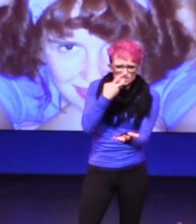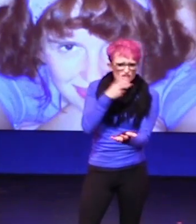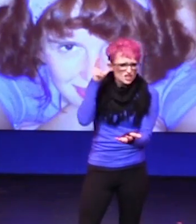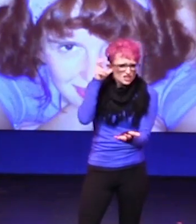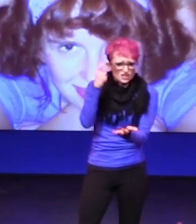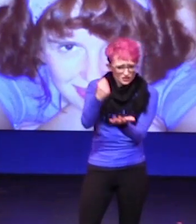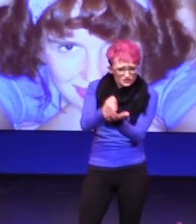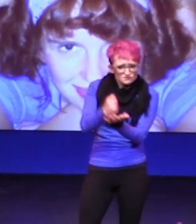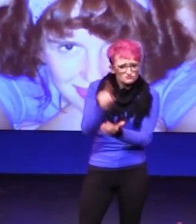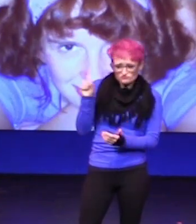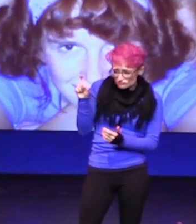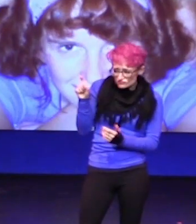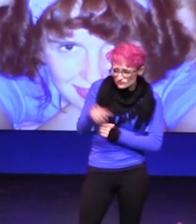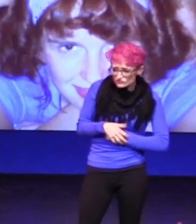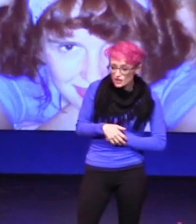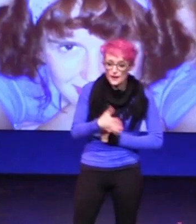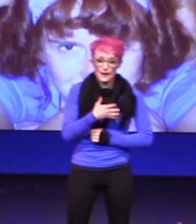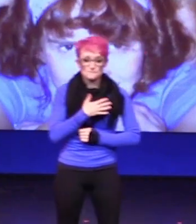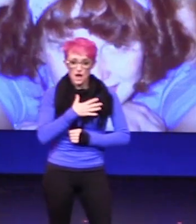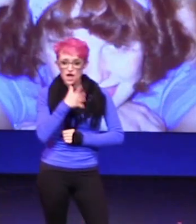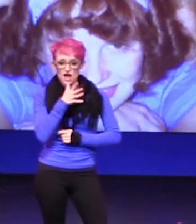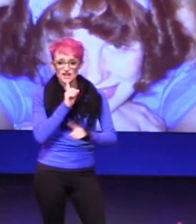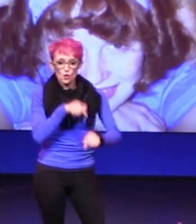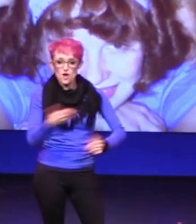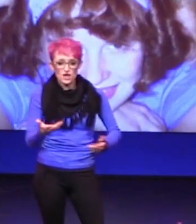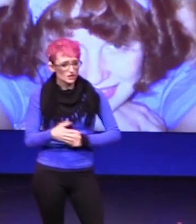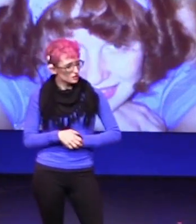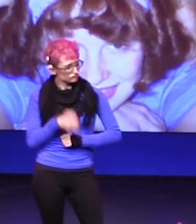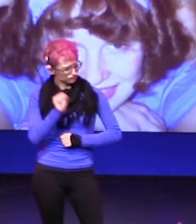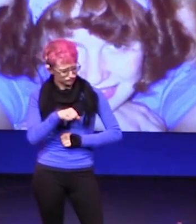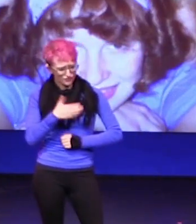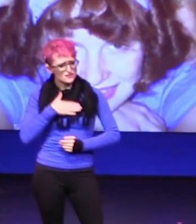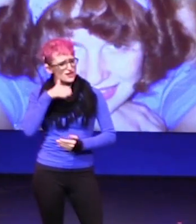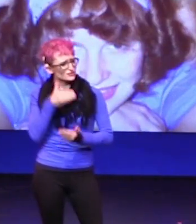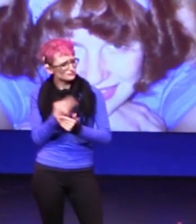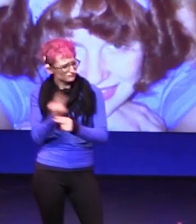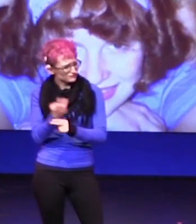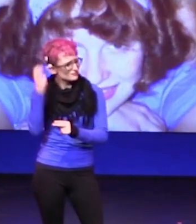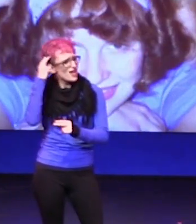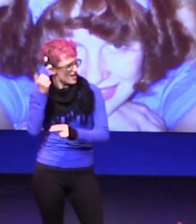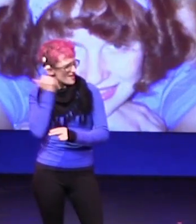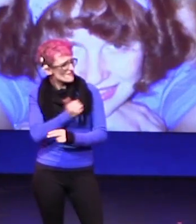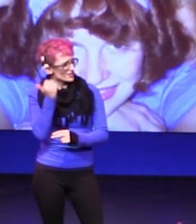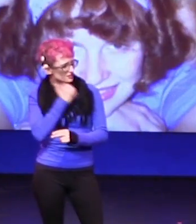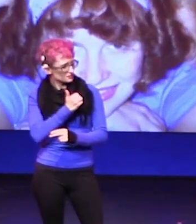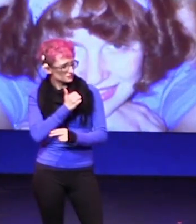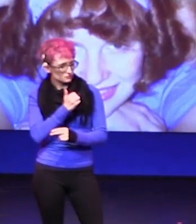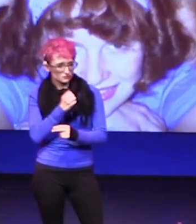and she goes to speech therapy?" My mom's answer was, "Oh yes, Malachi uses her cochlear